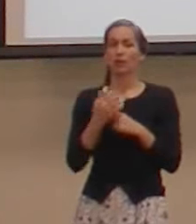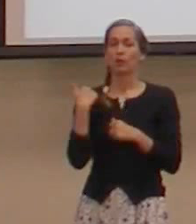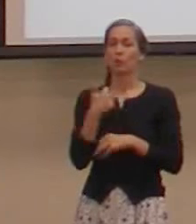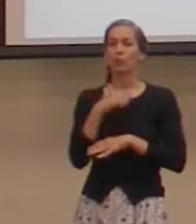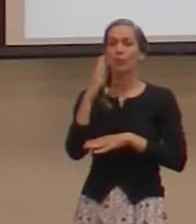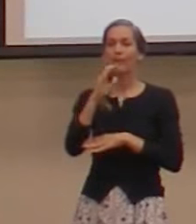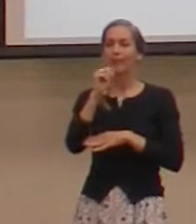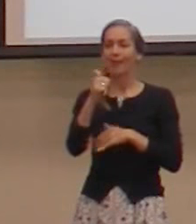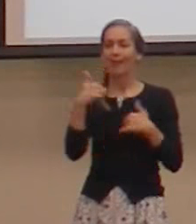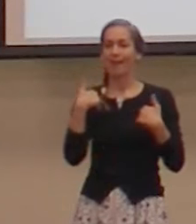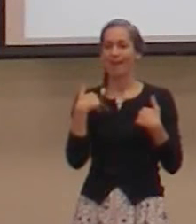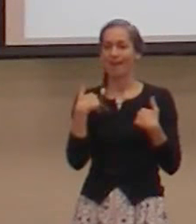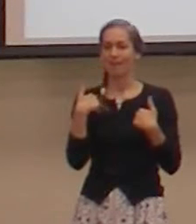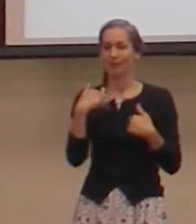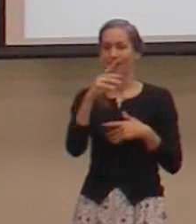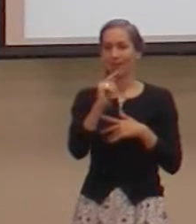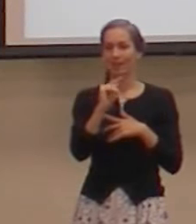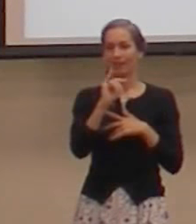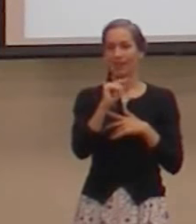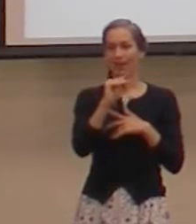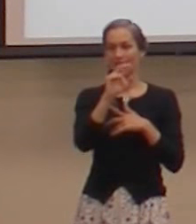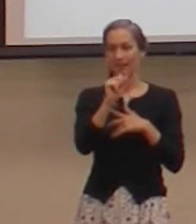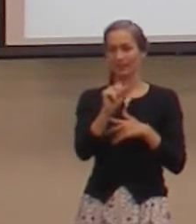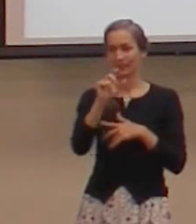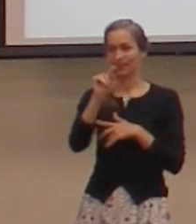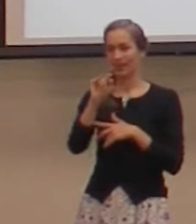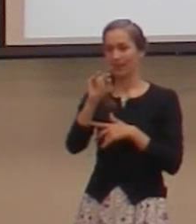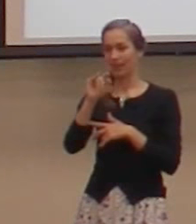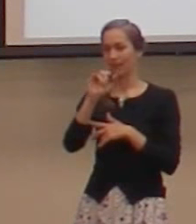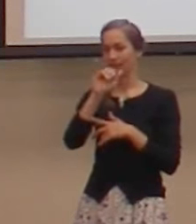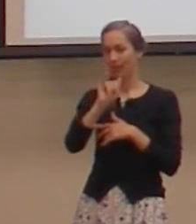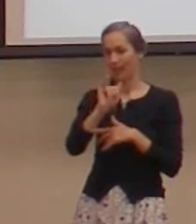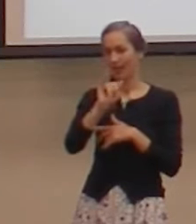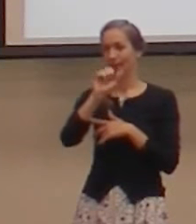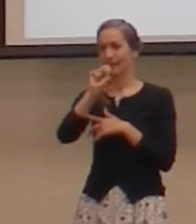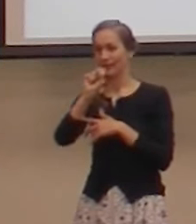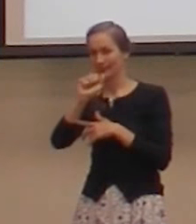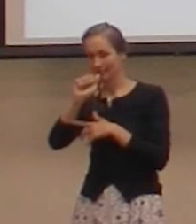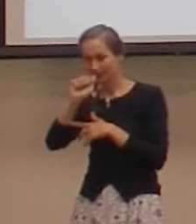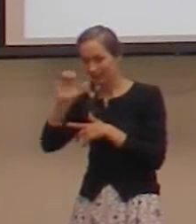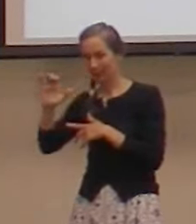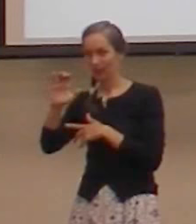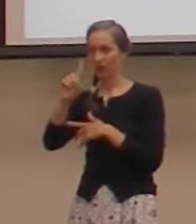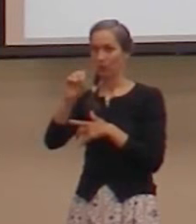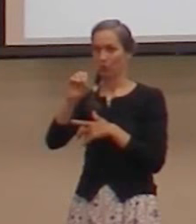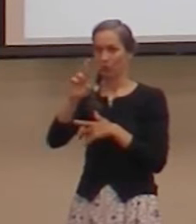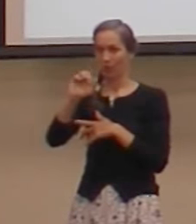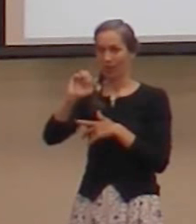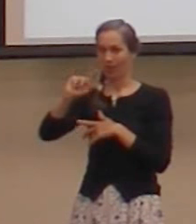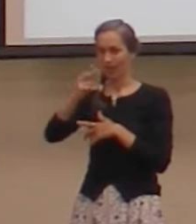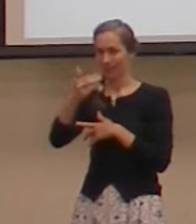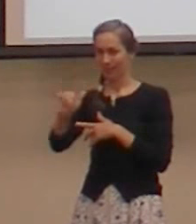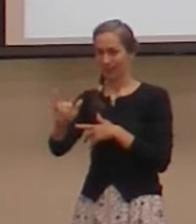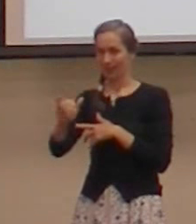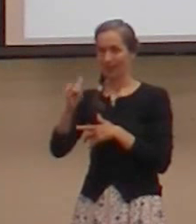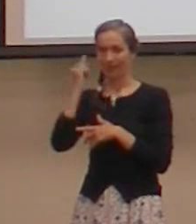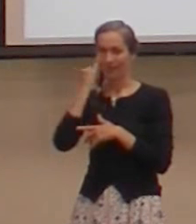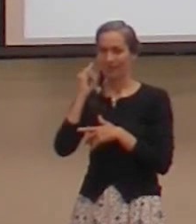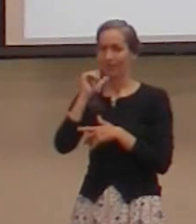have Titus, Isaac, and Dorothy if it wasn't for people like Mike Kakis and the Kenning